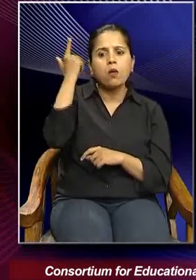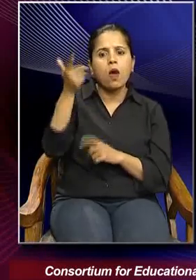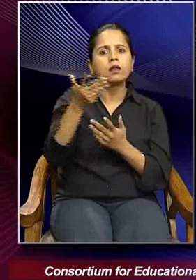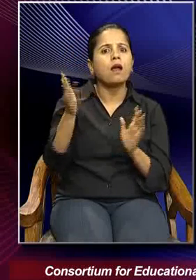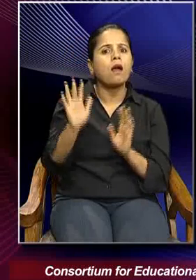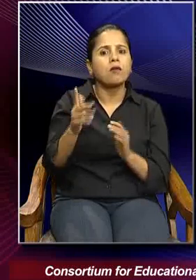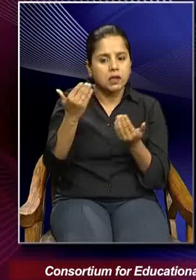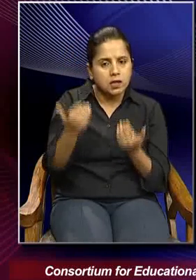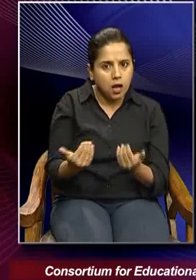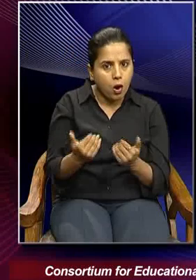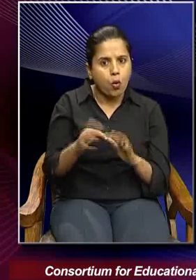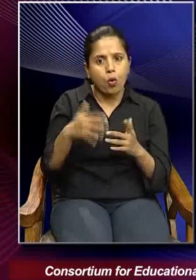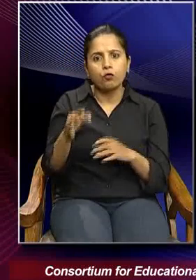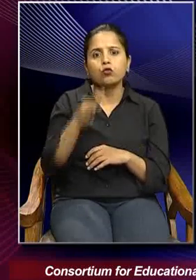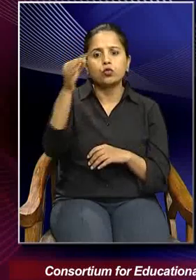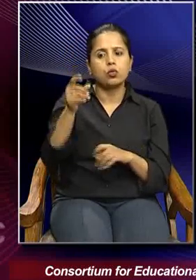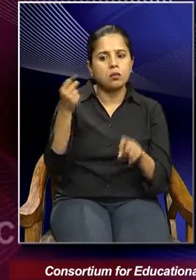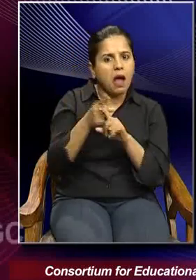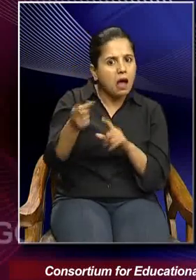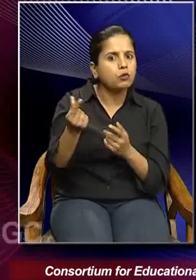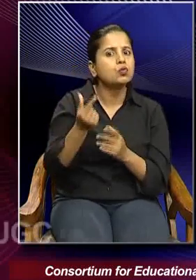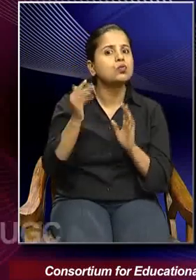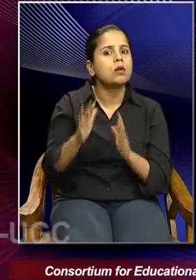the present, and the future.